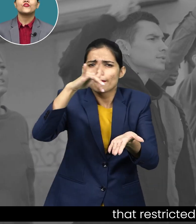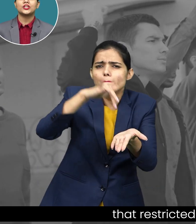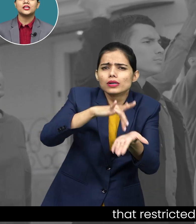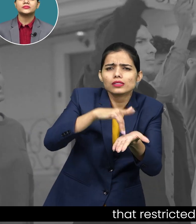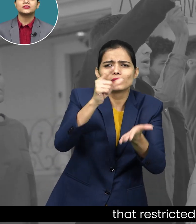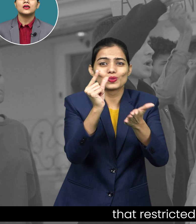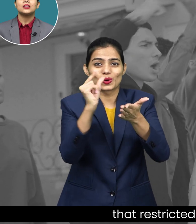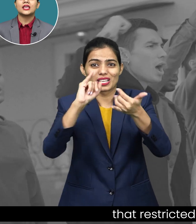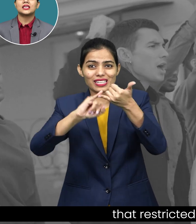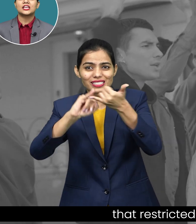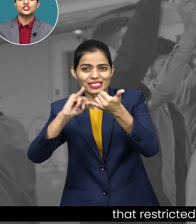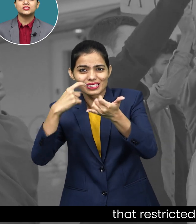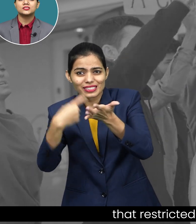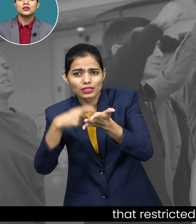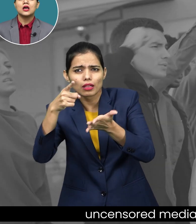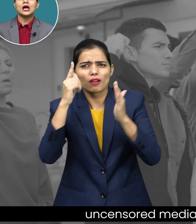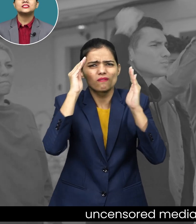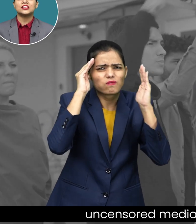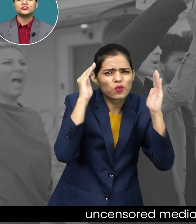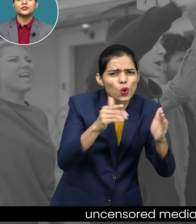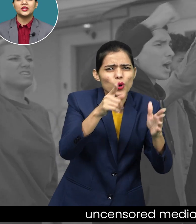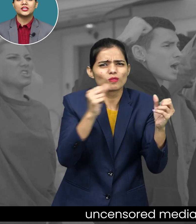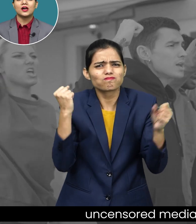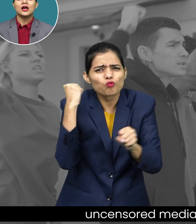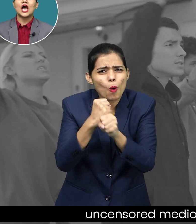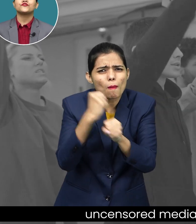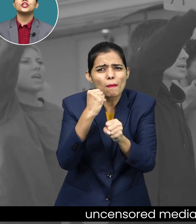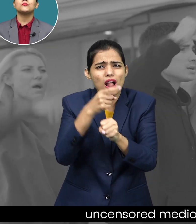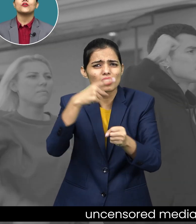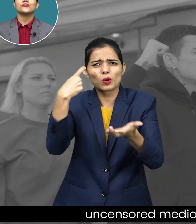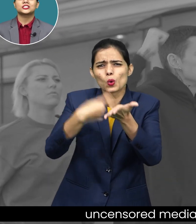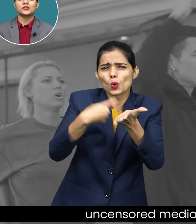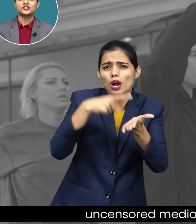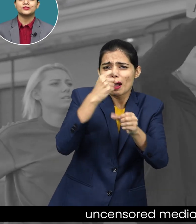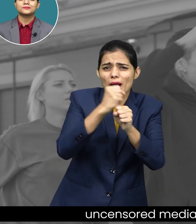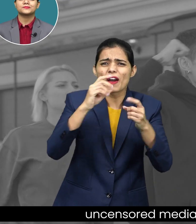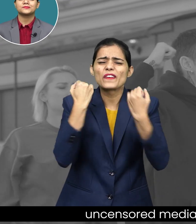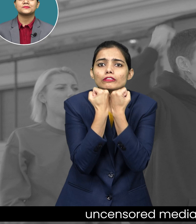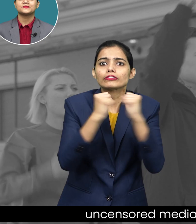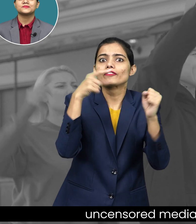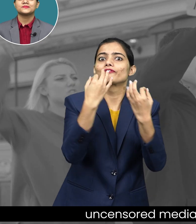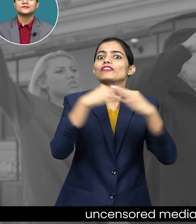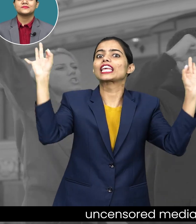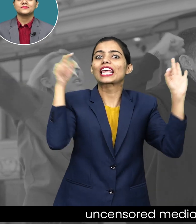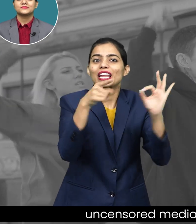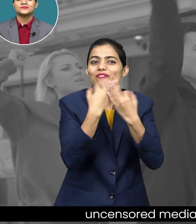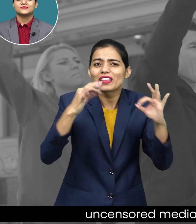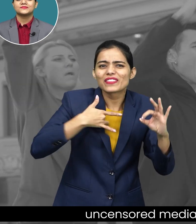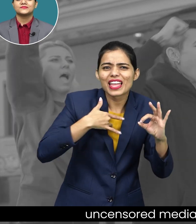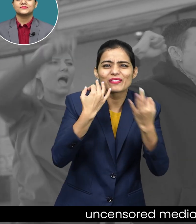restricted freedoms like elections, uncensored media, and freedom of expression.